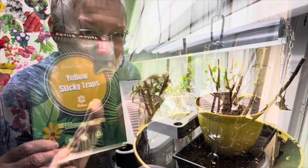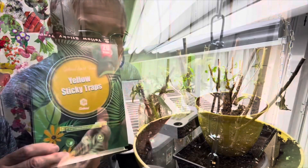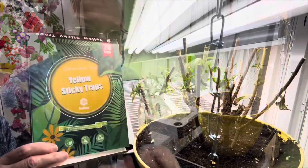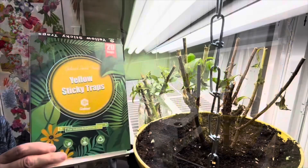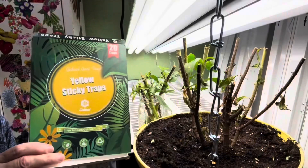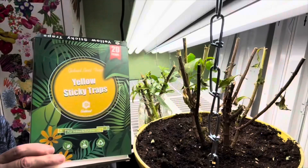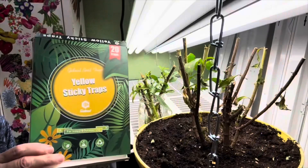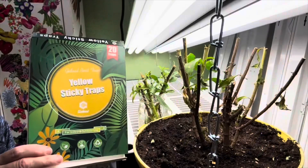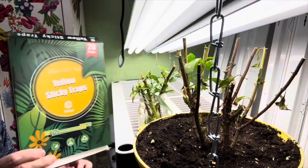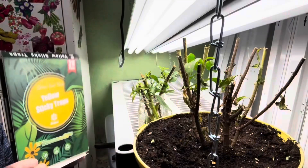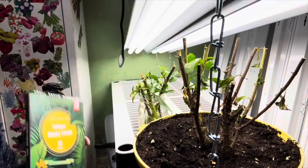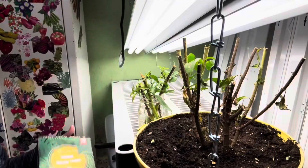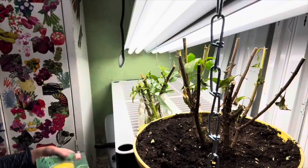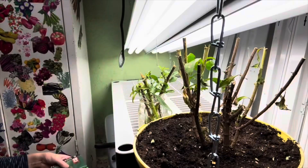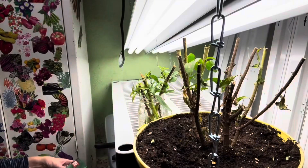this grow room for winter.